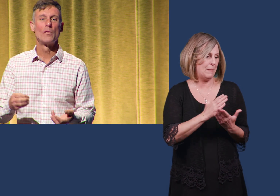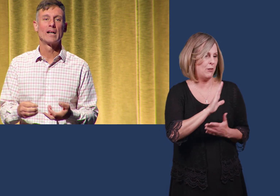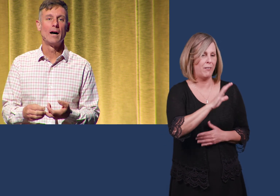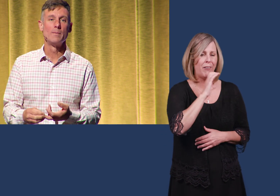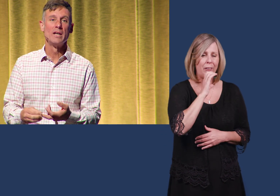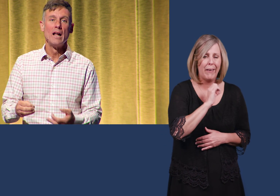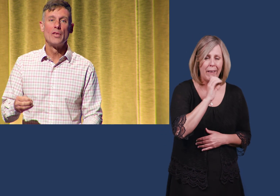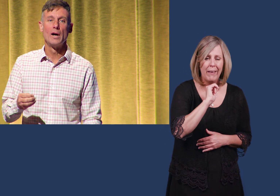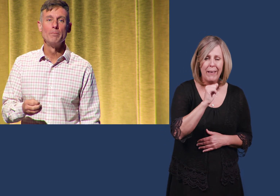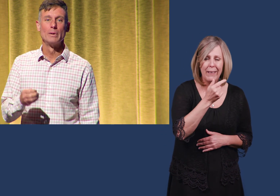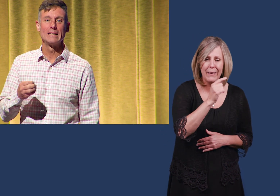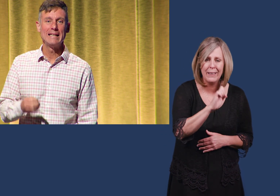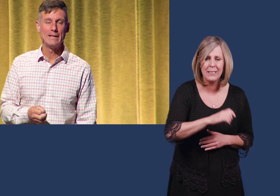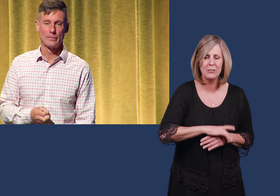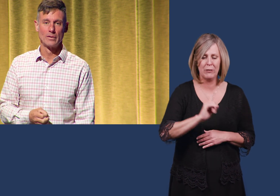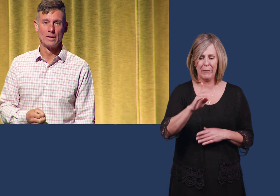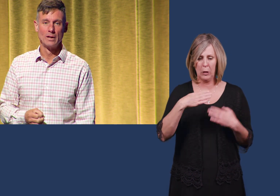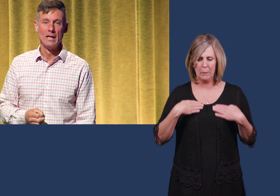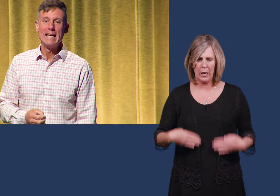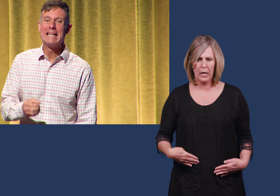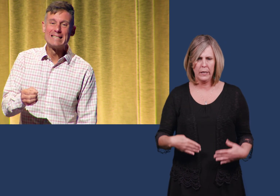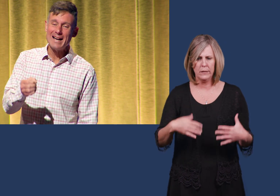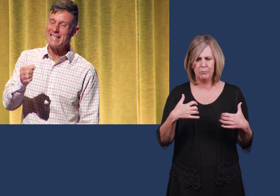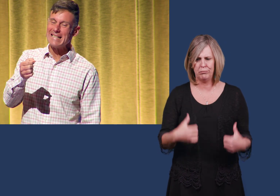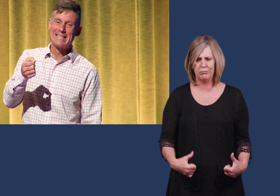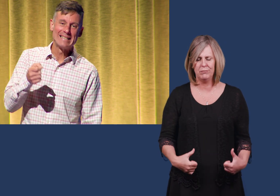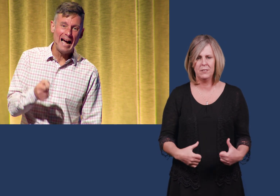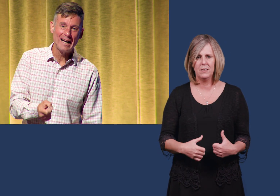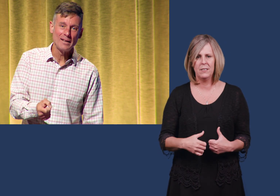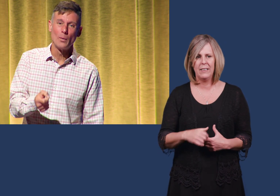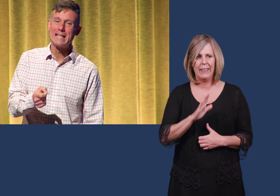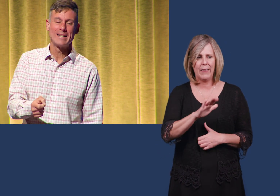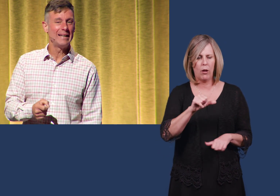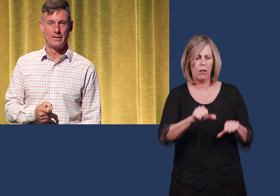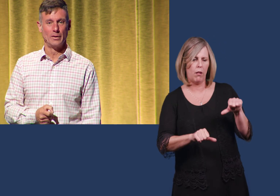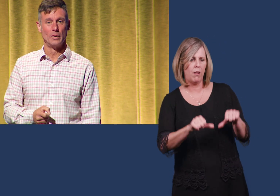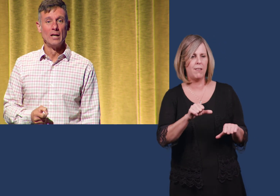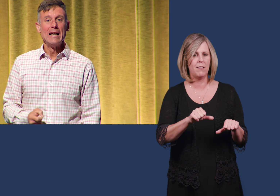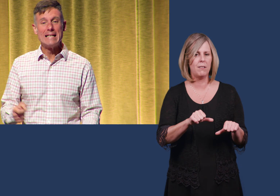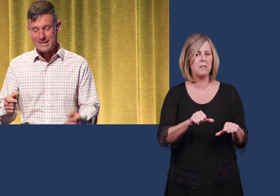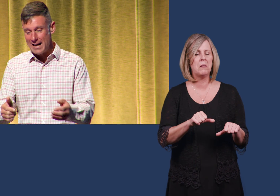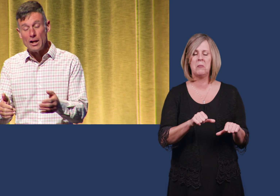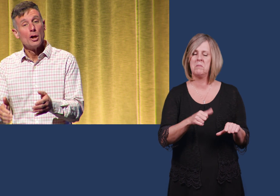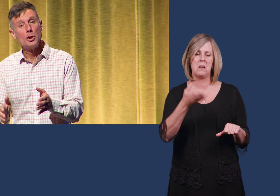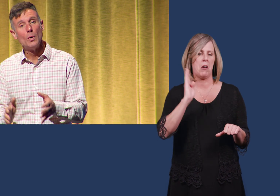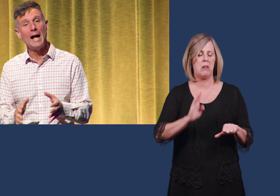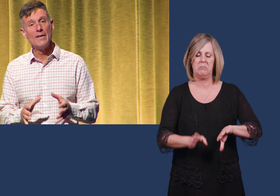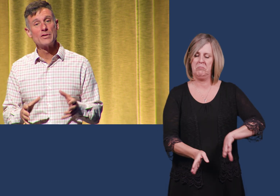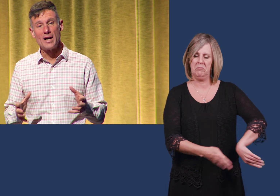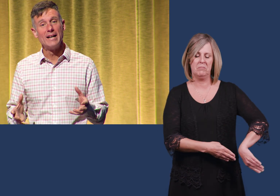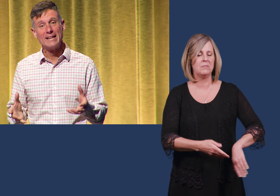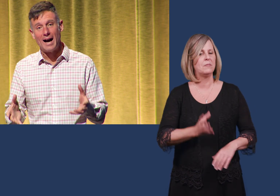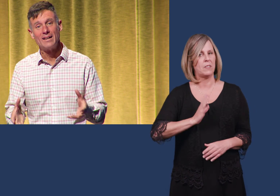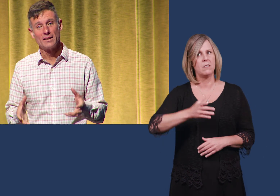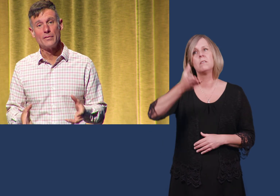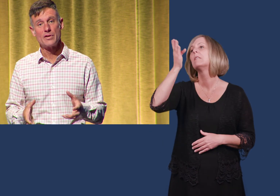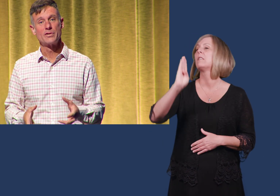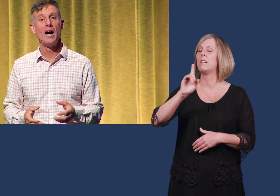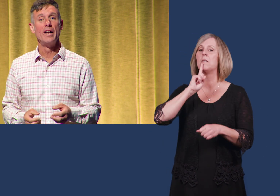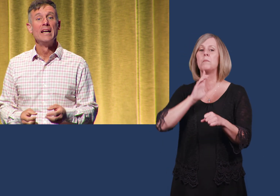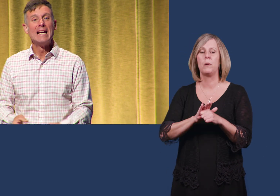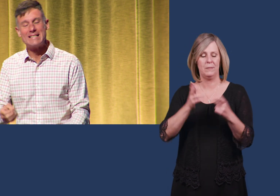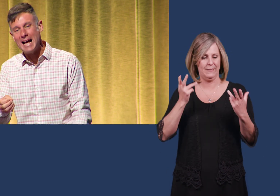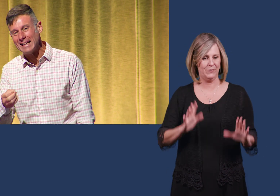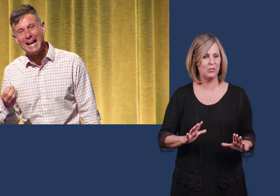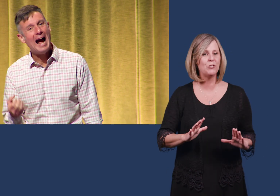even overcomes their unbelief. He does exactly what he said he'd do. He said, "You will have a son," and God delivered the